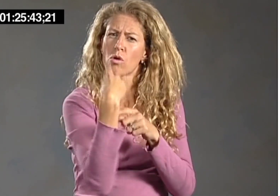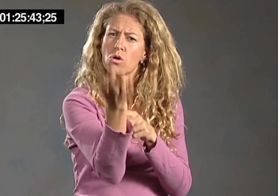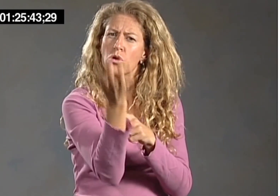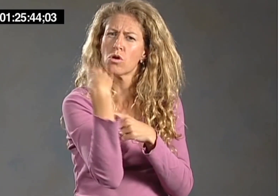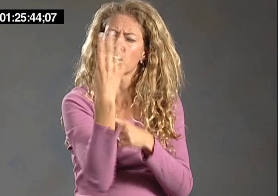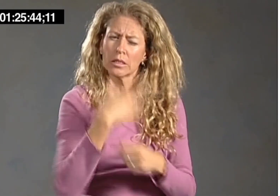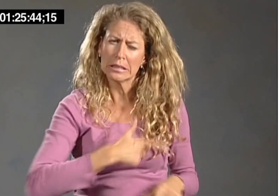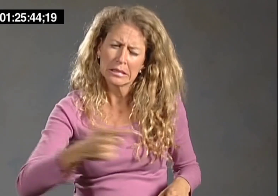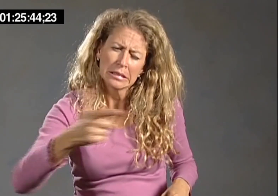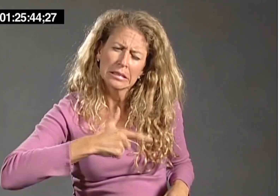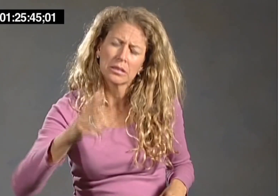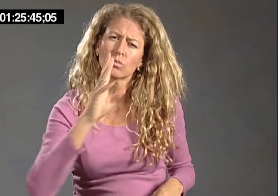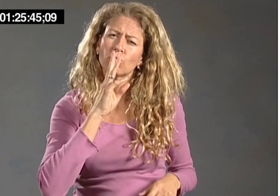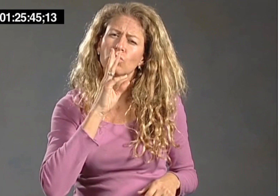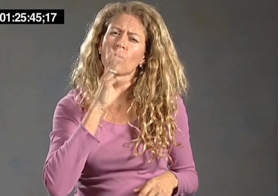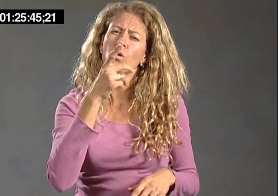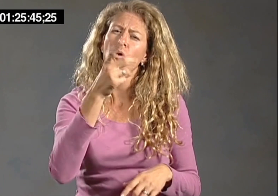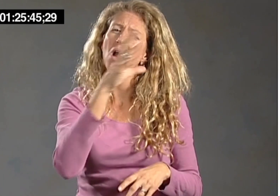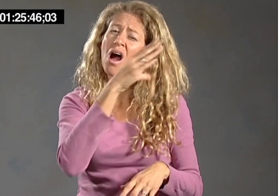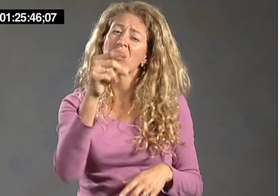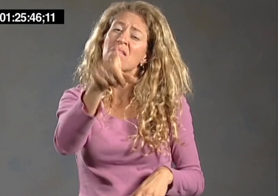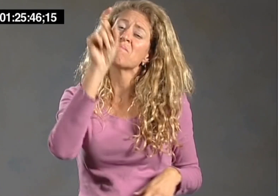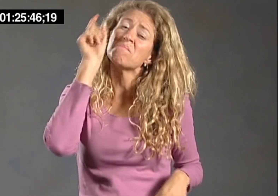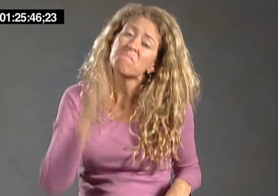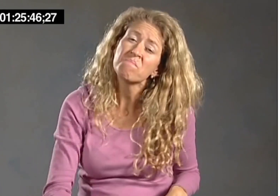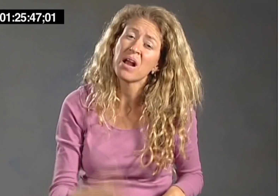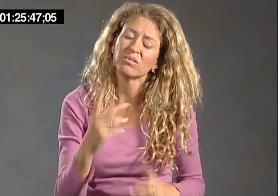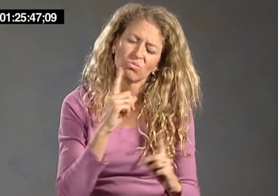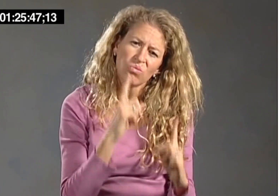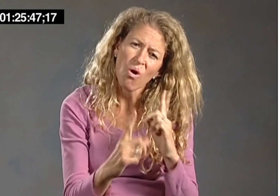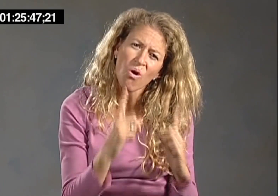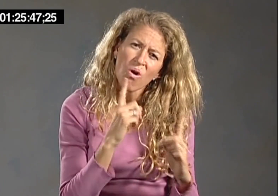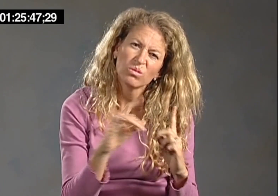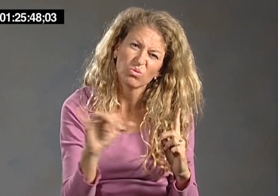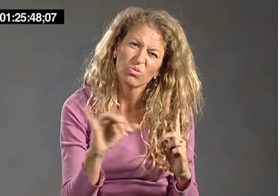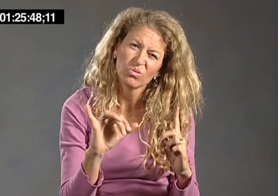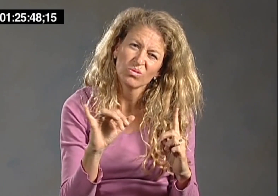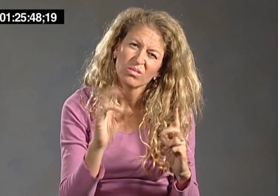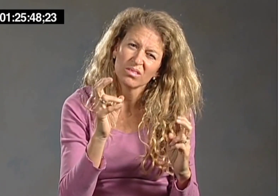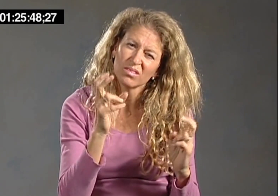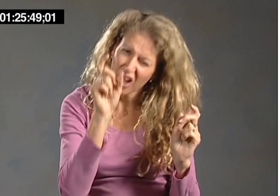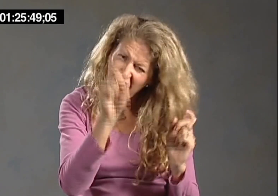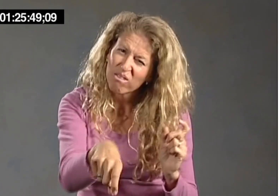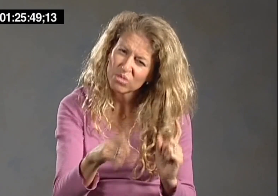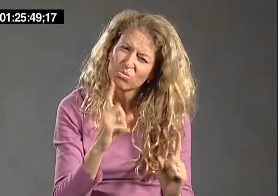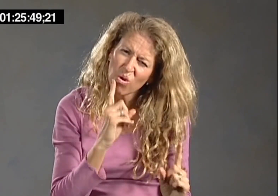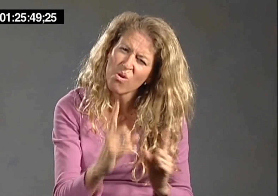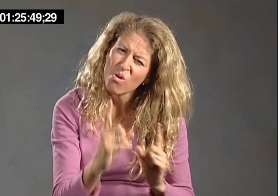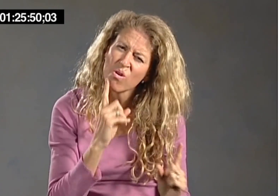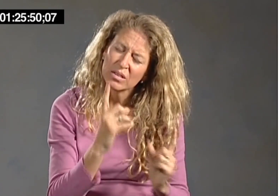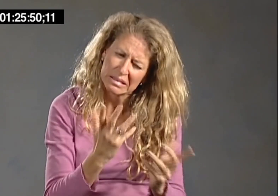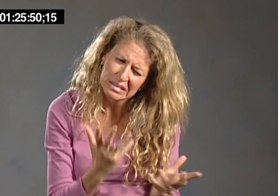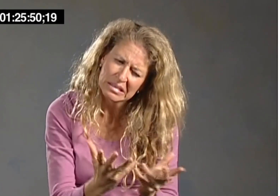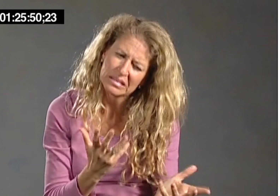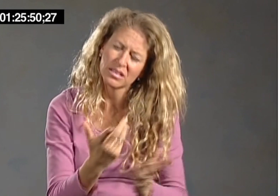So I surrounded the spinach with a huge ditch. My mom explained to